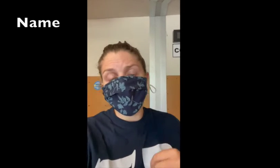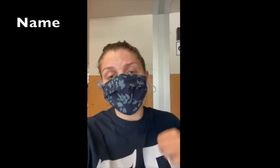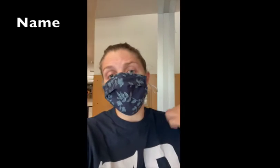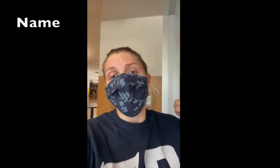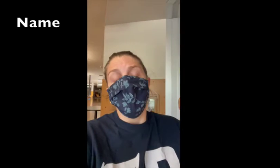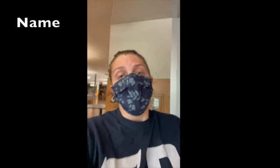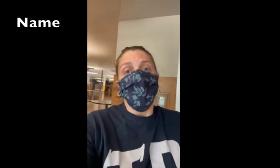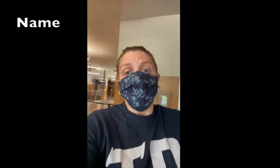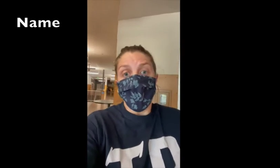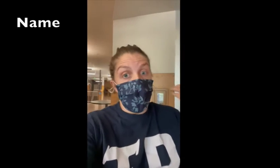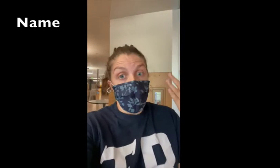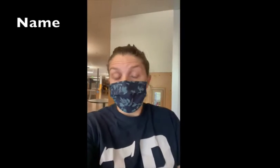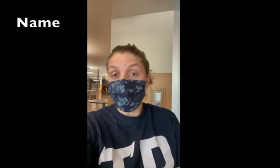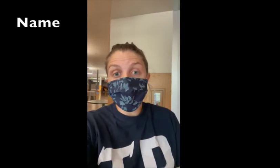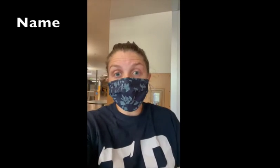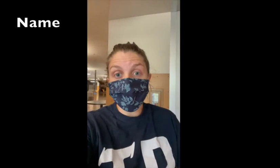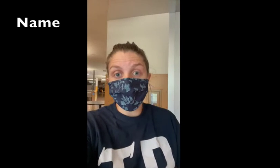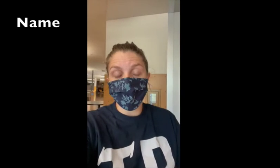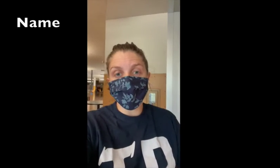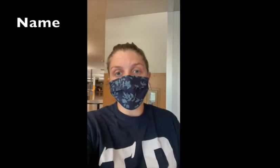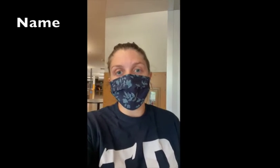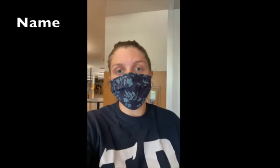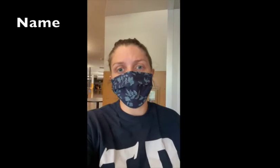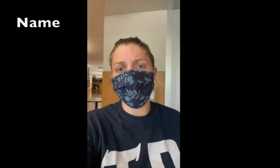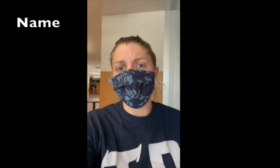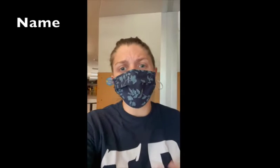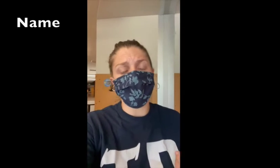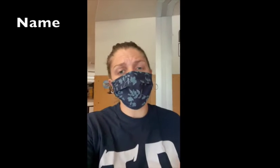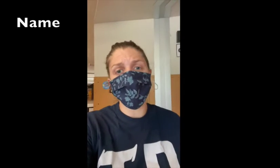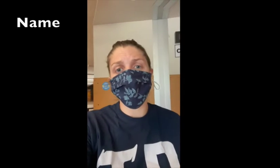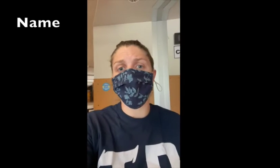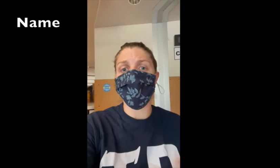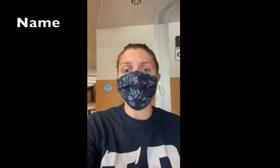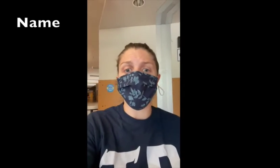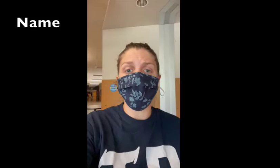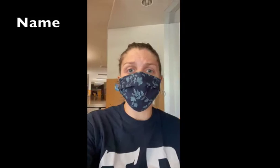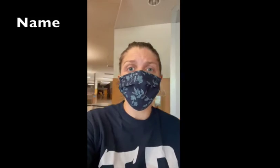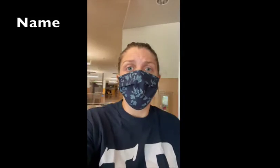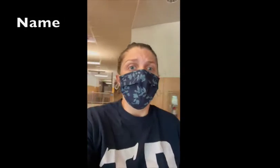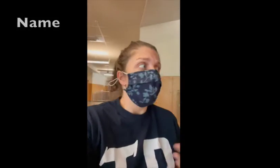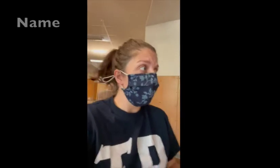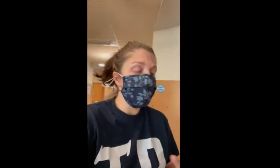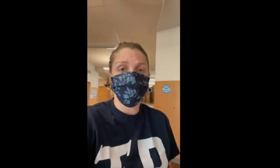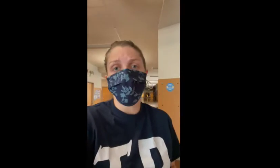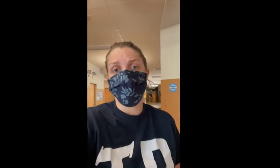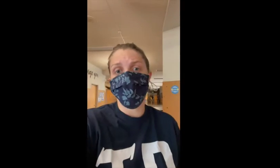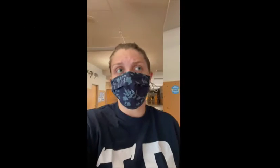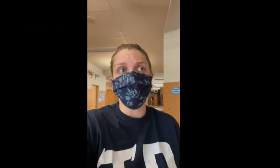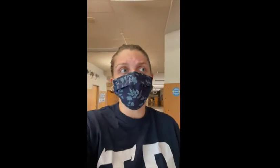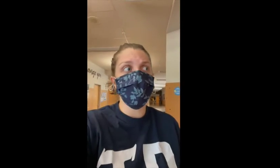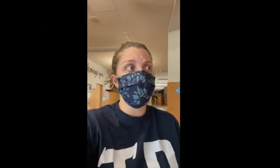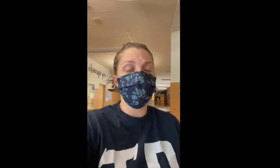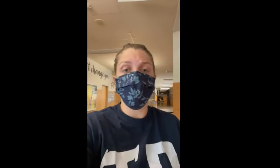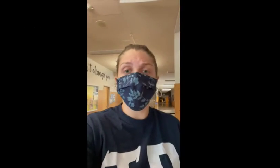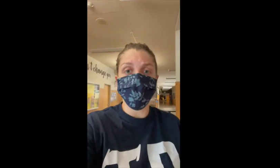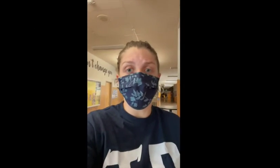requirements, any social emotional needs, right? If you're feeling anxious, if you're feeling depressed, please come talk to our counselors. They are here to help